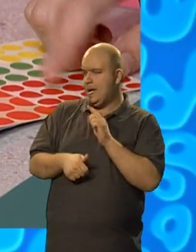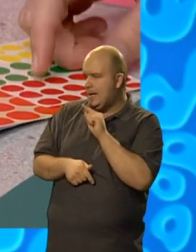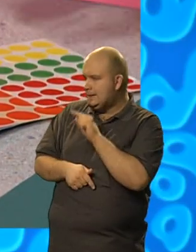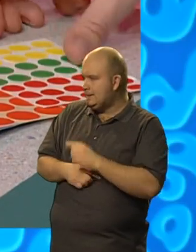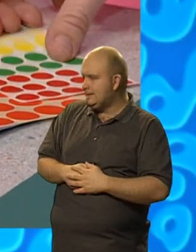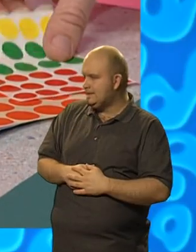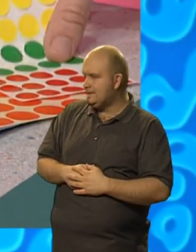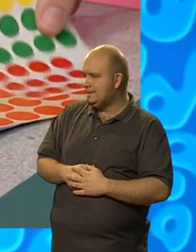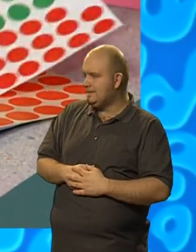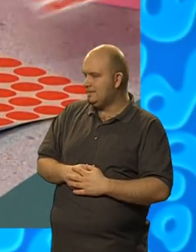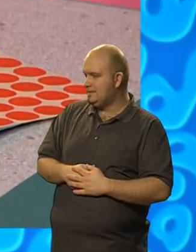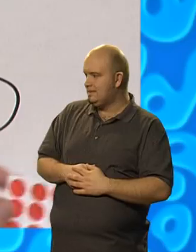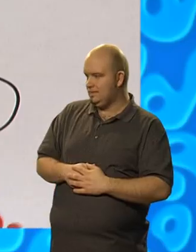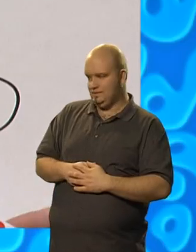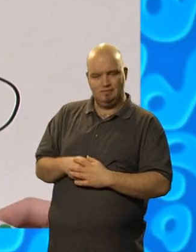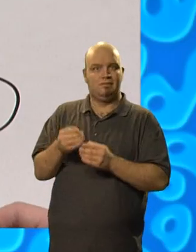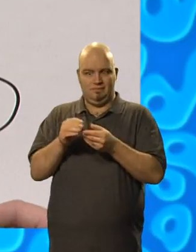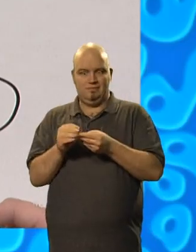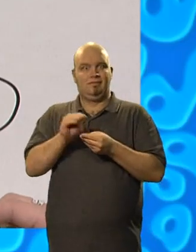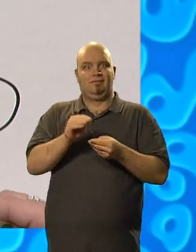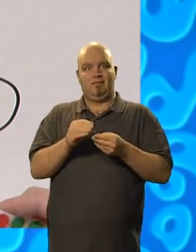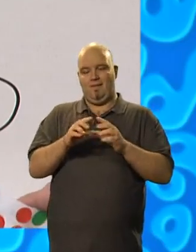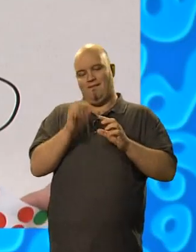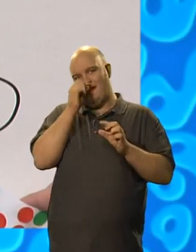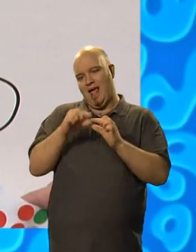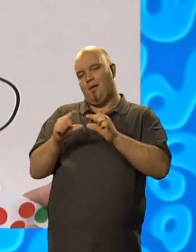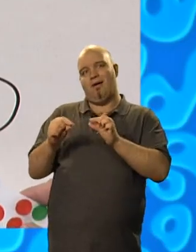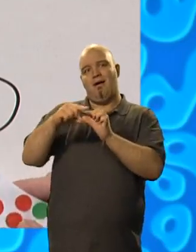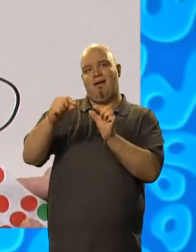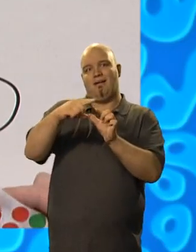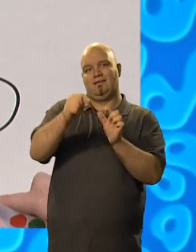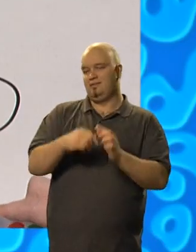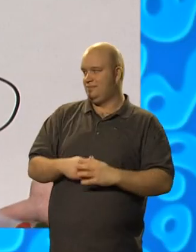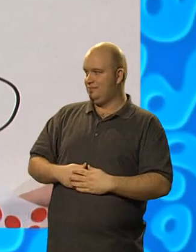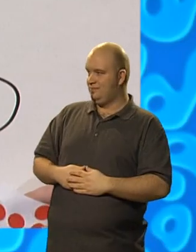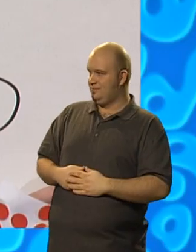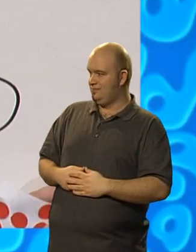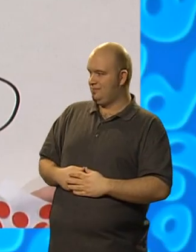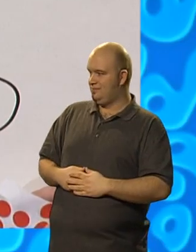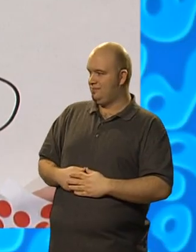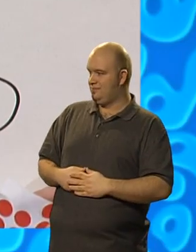think I'll start with these small red ones and start to fill in my